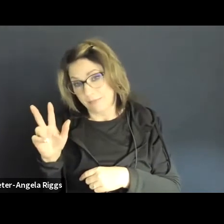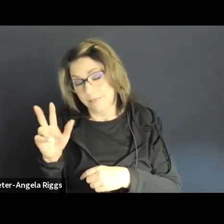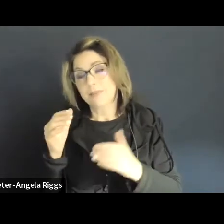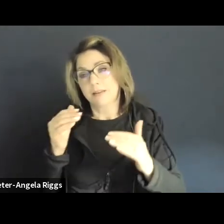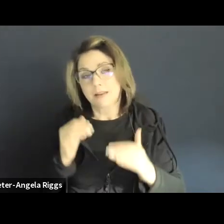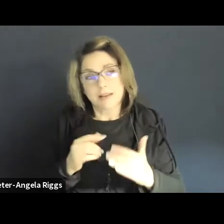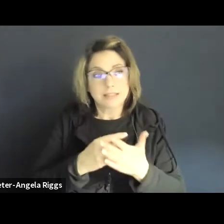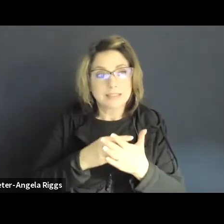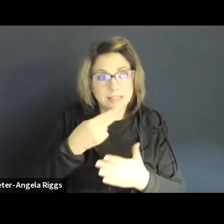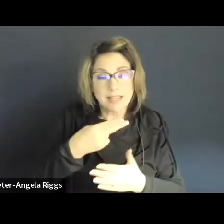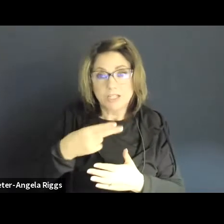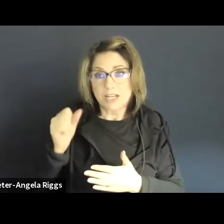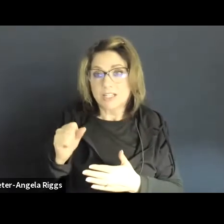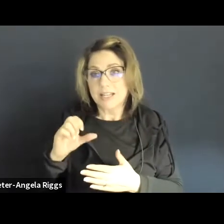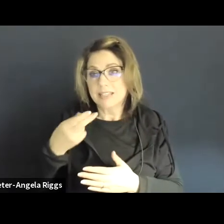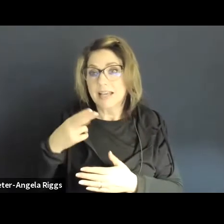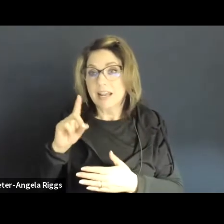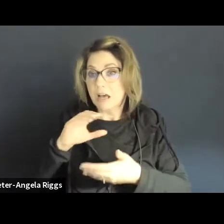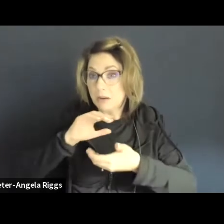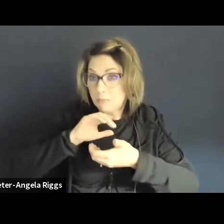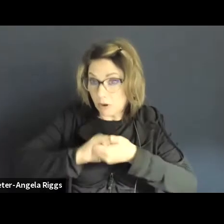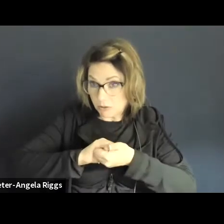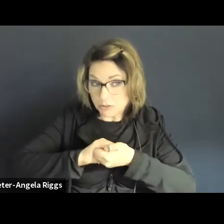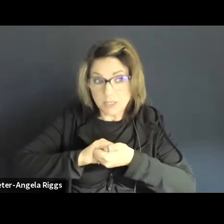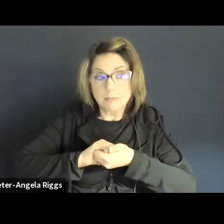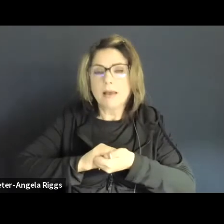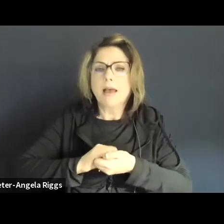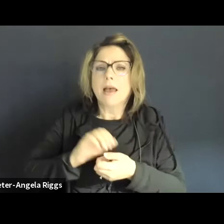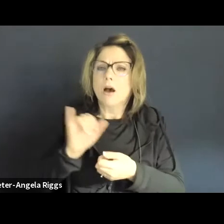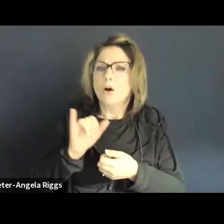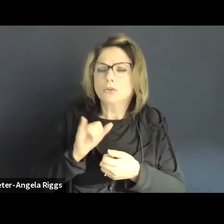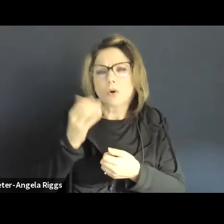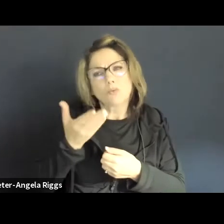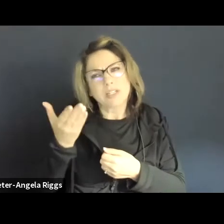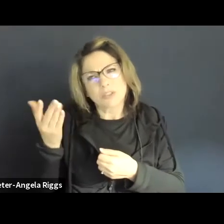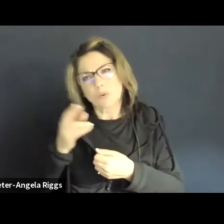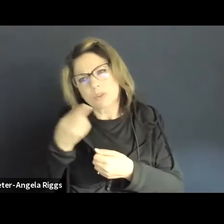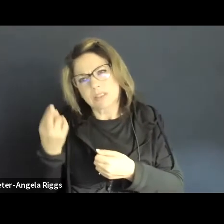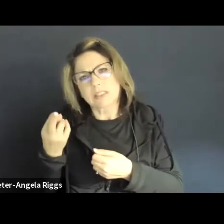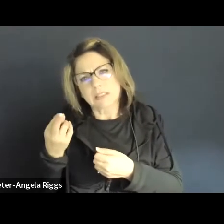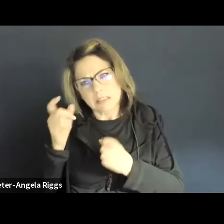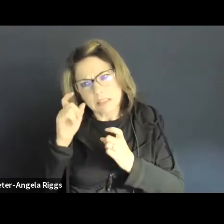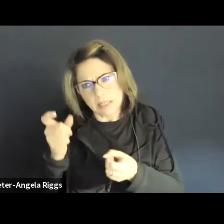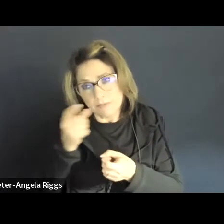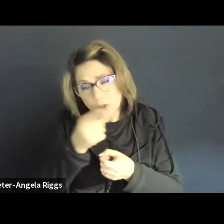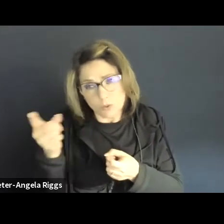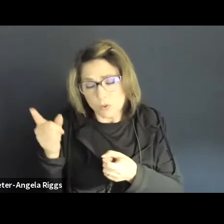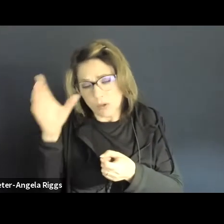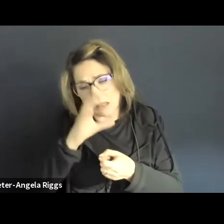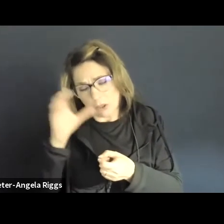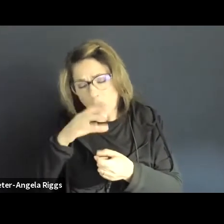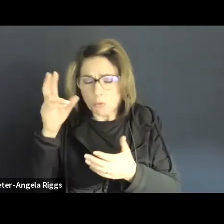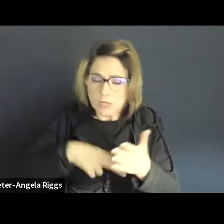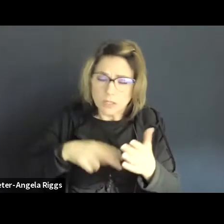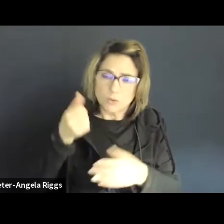the HHS and HUD partnership, and then leave you with a few resources for you to browse at your own